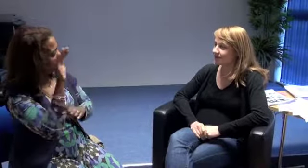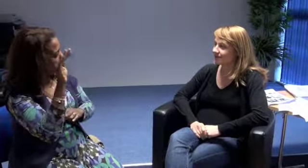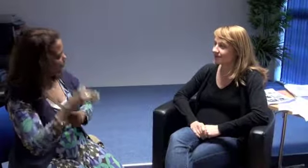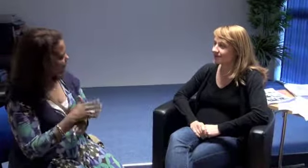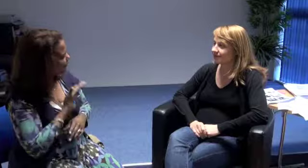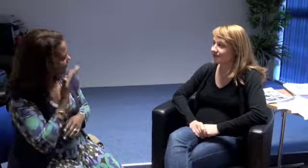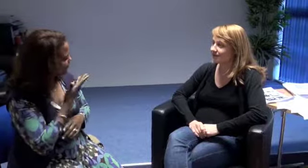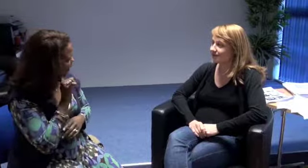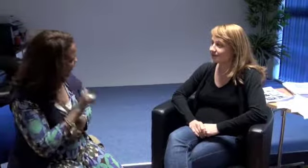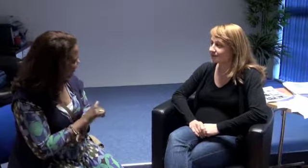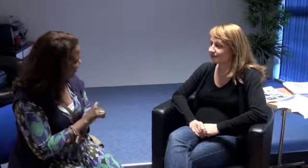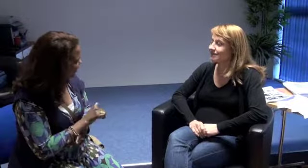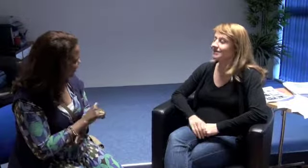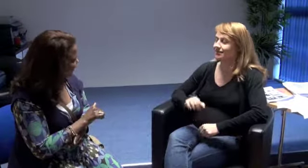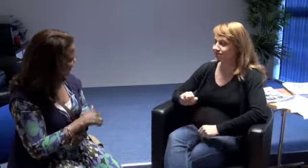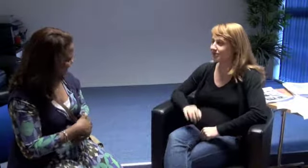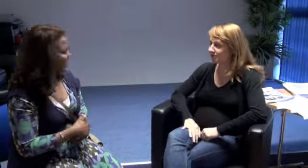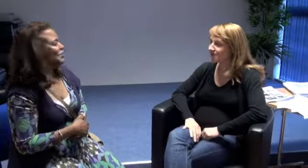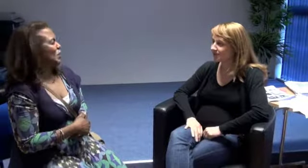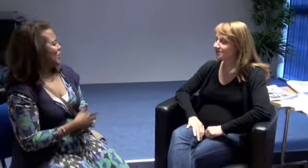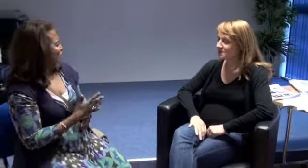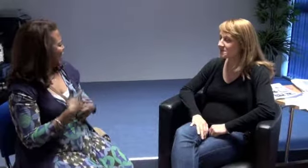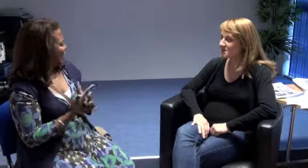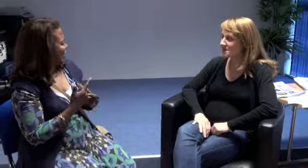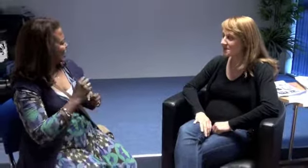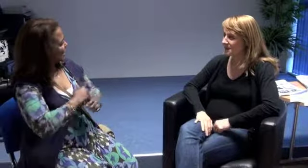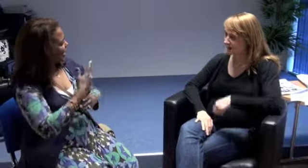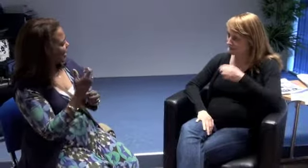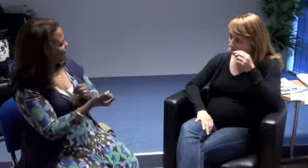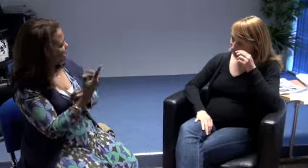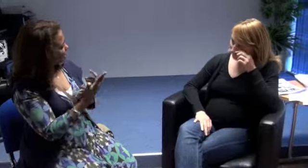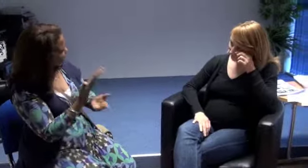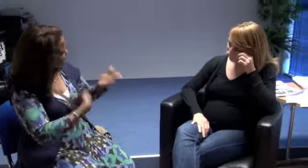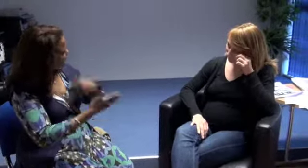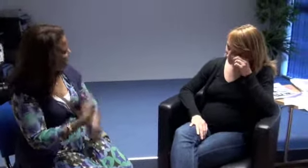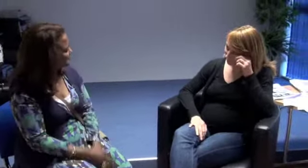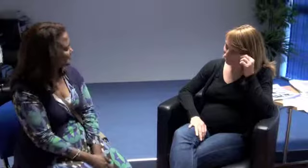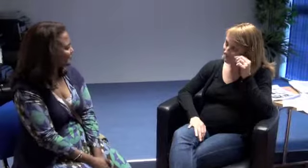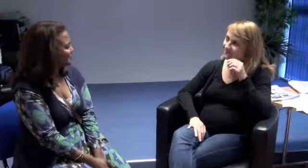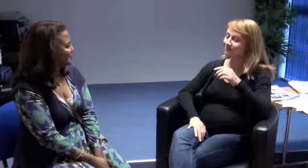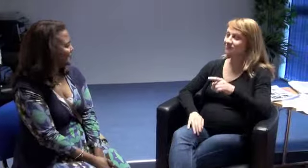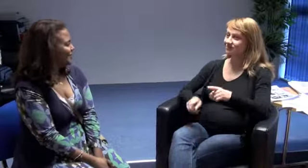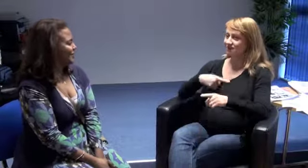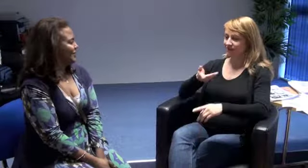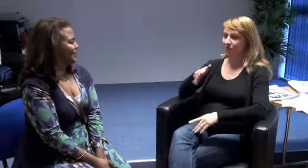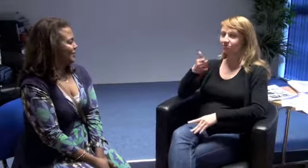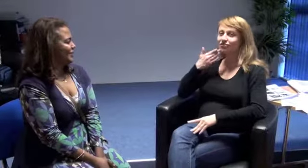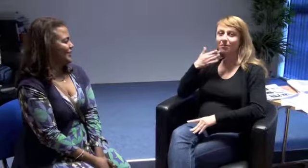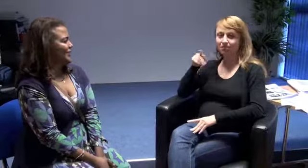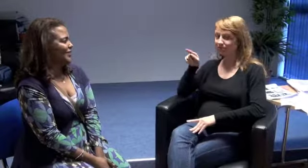an interpreter, but not in your native language, right? That's right. So, how do you feel about today's events? Well,